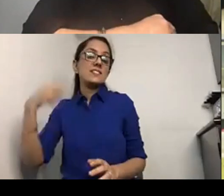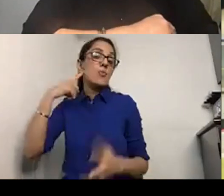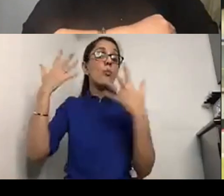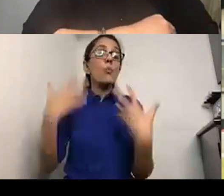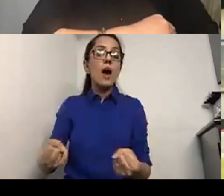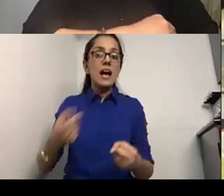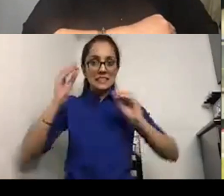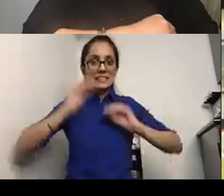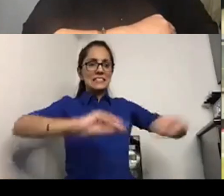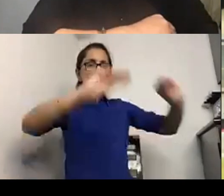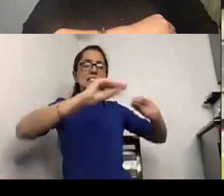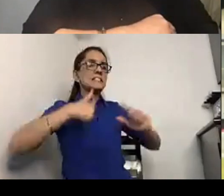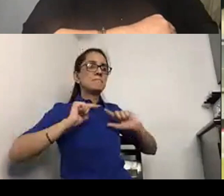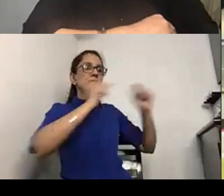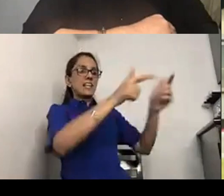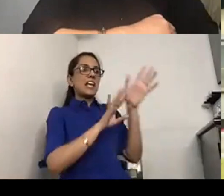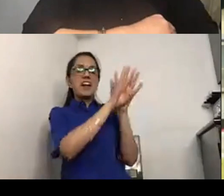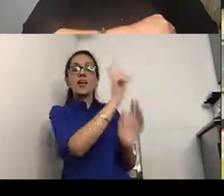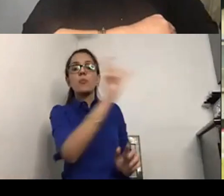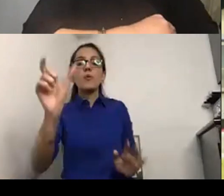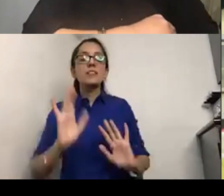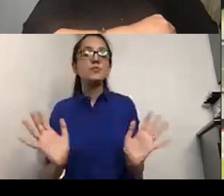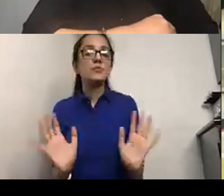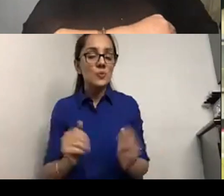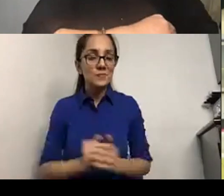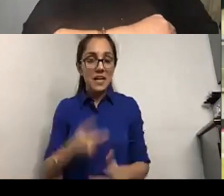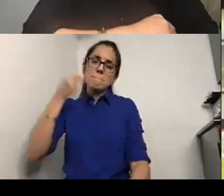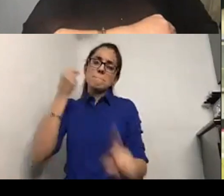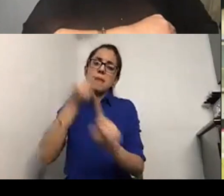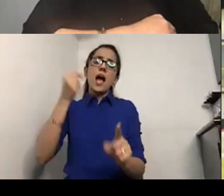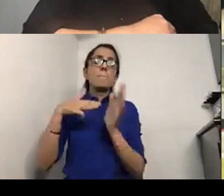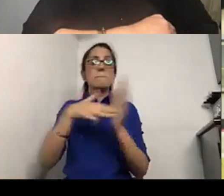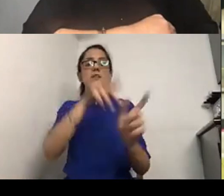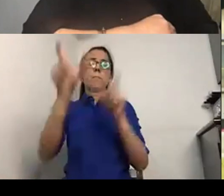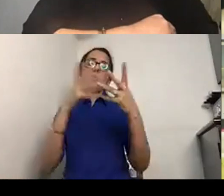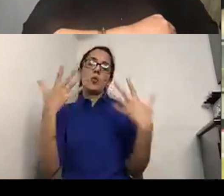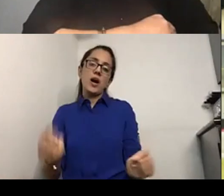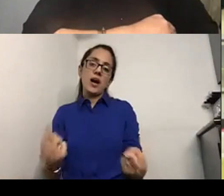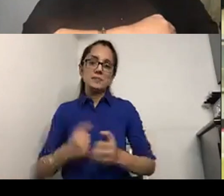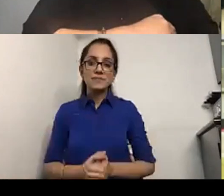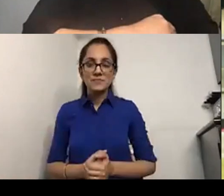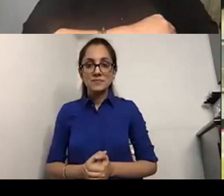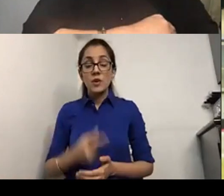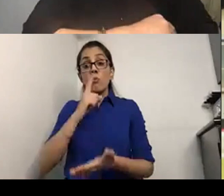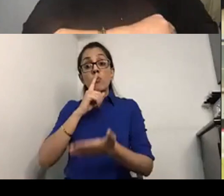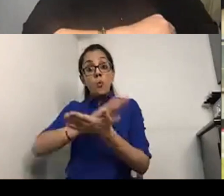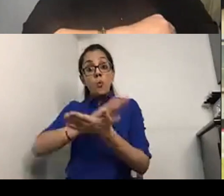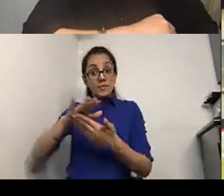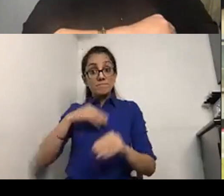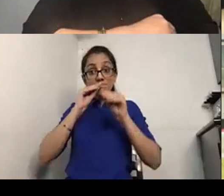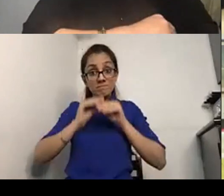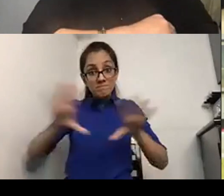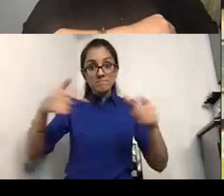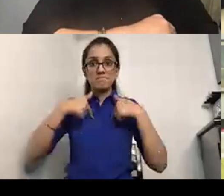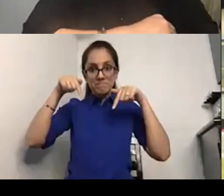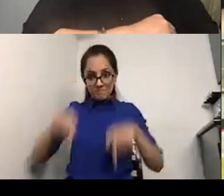I teach somebody to hear a million words or to impact a million people. So honestly, while I stand here